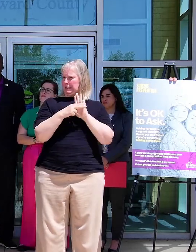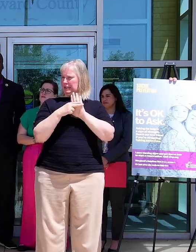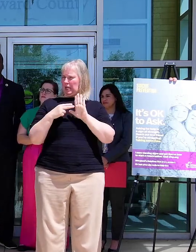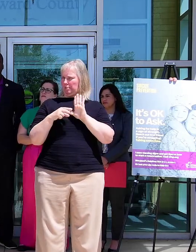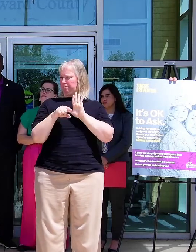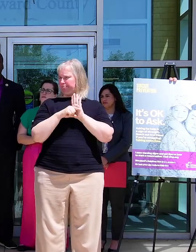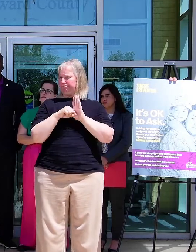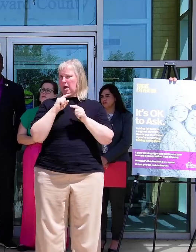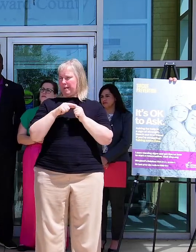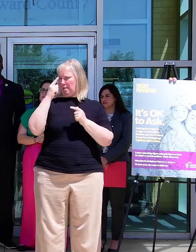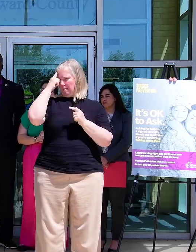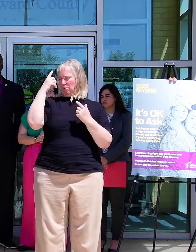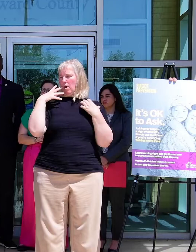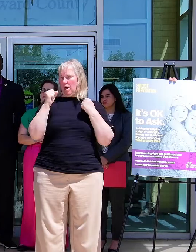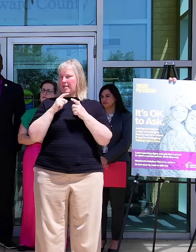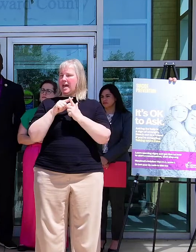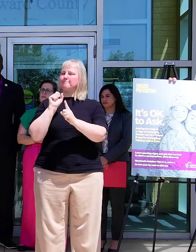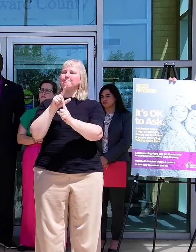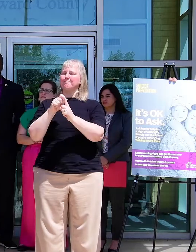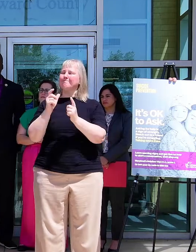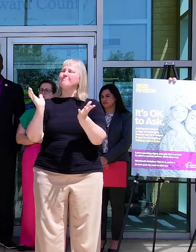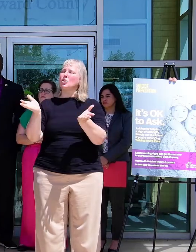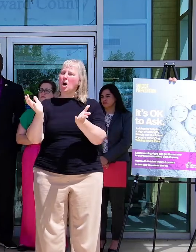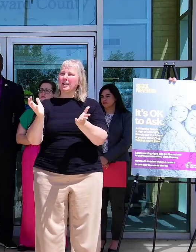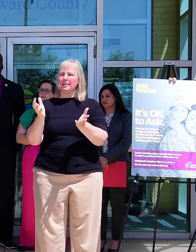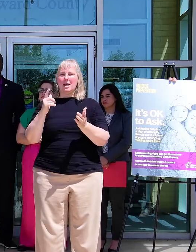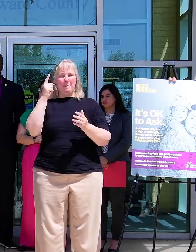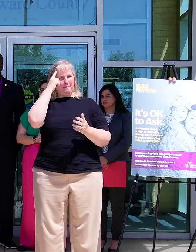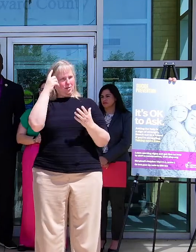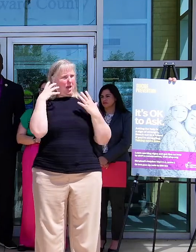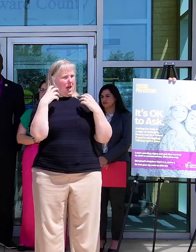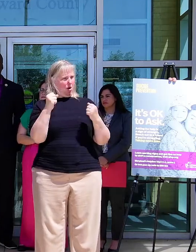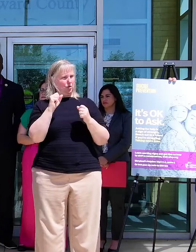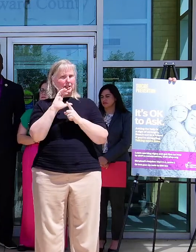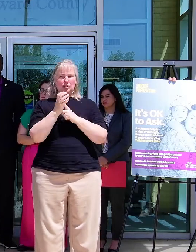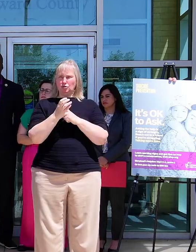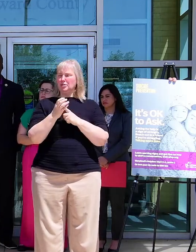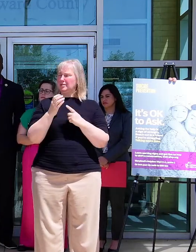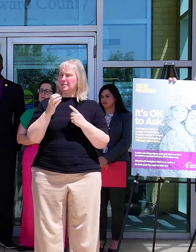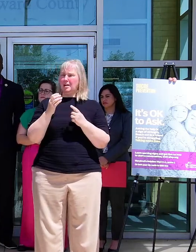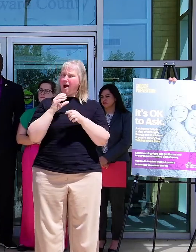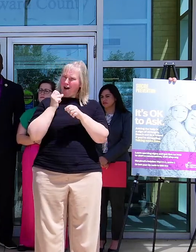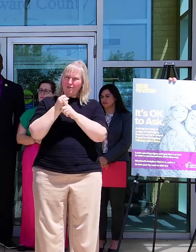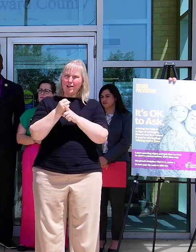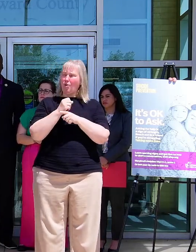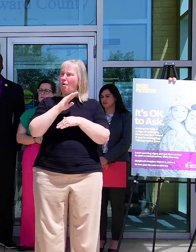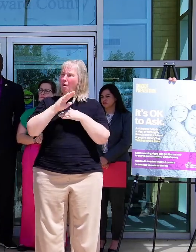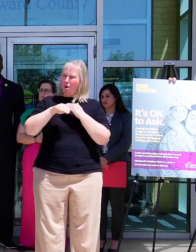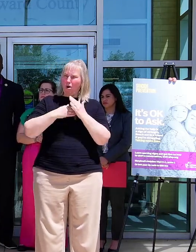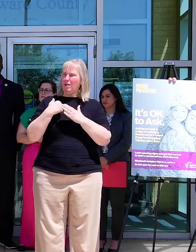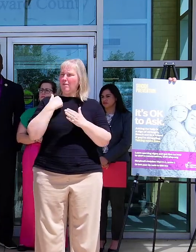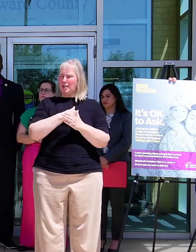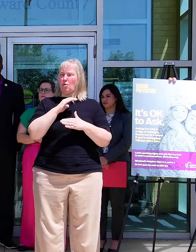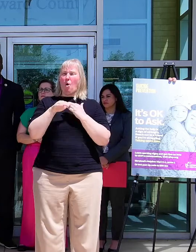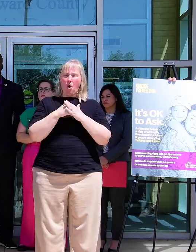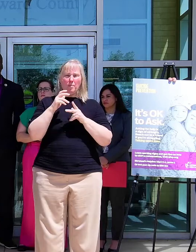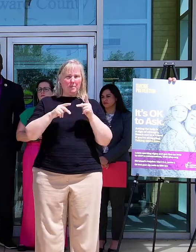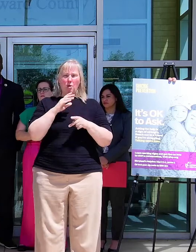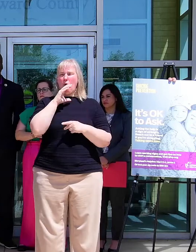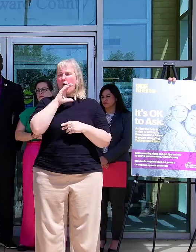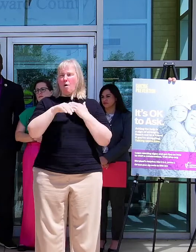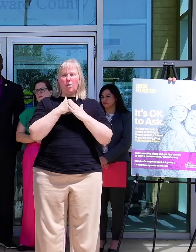and get people talking. Mental health conditions affect all of us, all people, all ages, races,